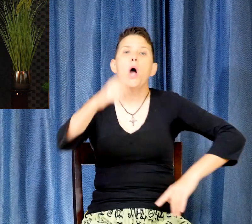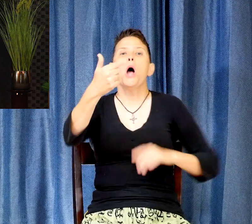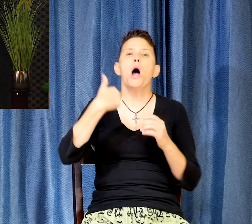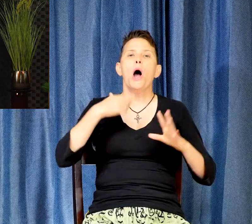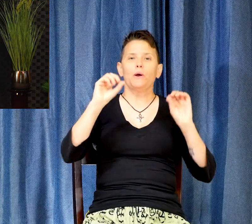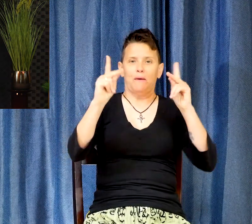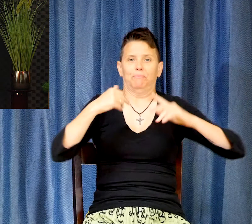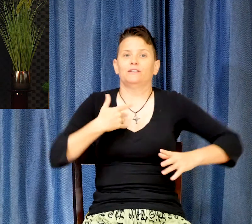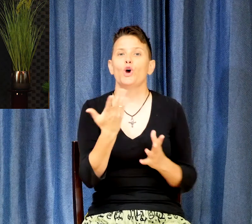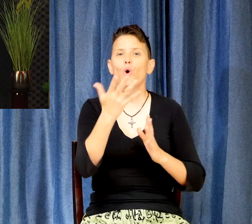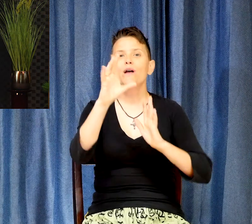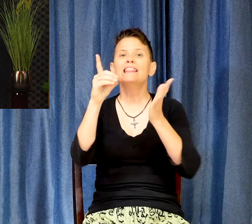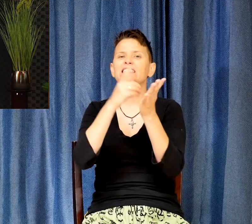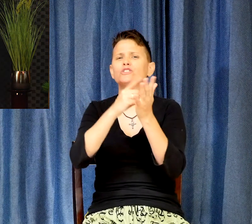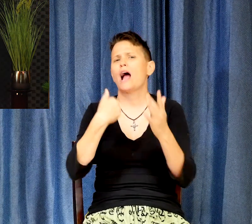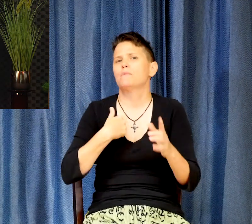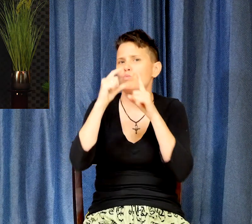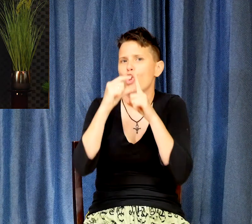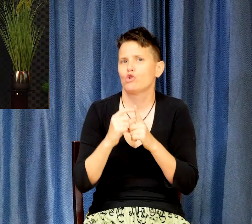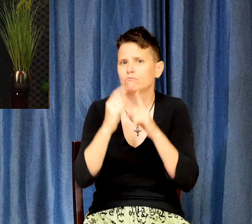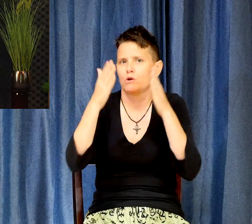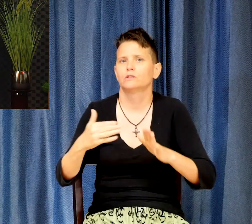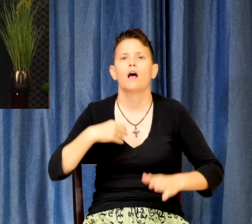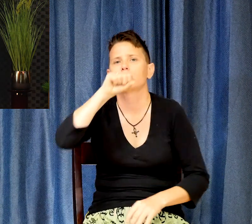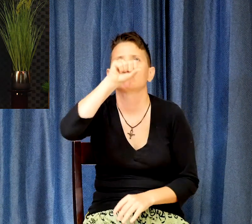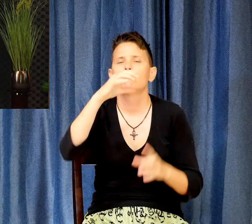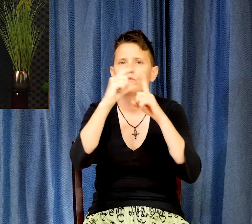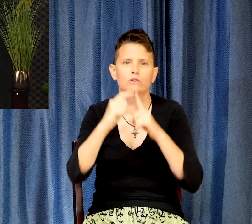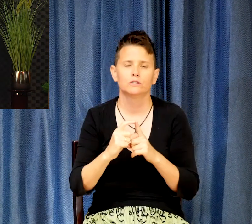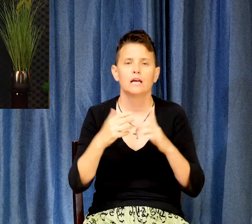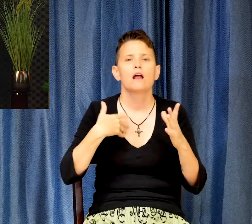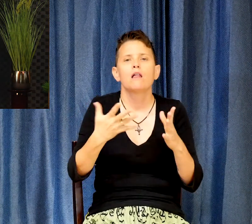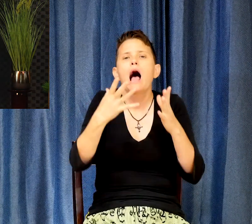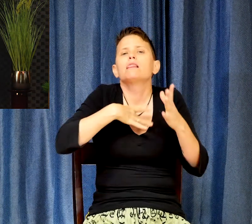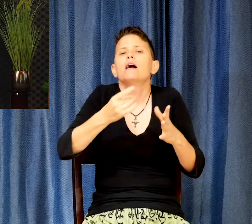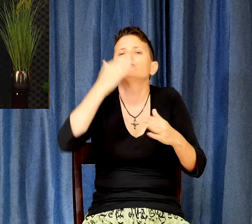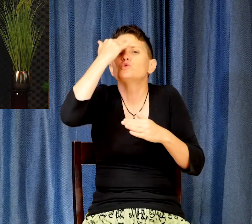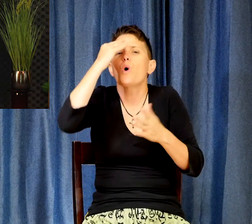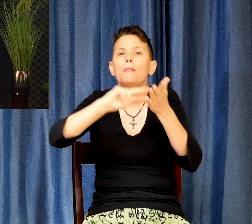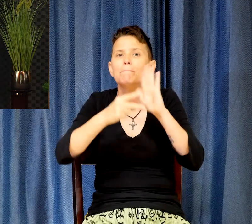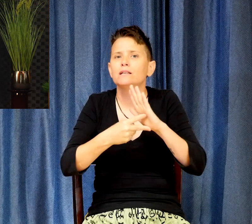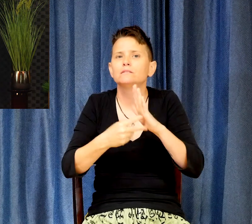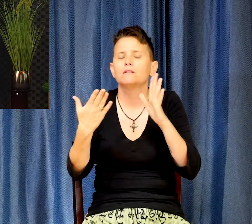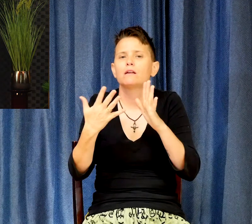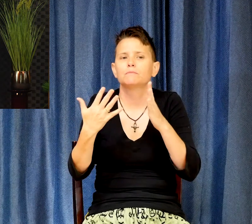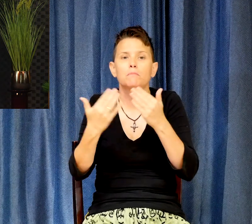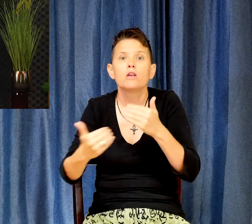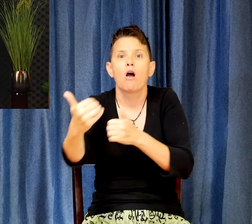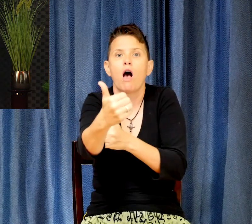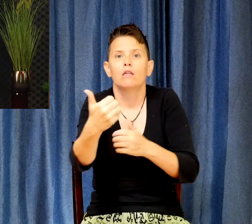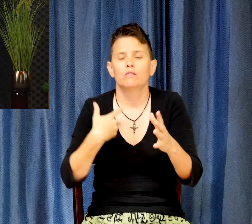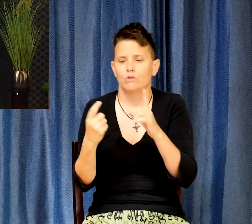Because I'm a word person and I'm always interested in knowing the real meaning behind the words beyond what I was taught with Martin Luther